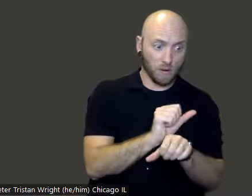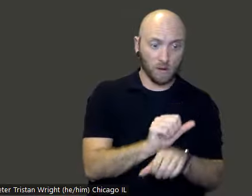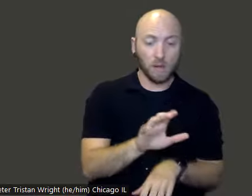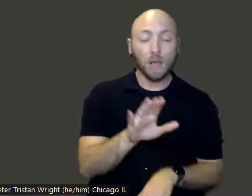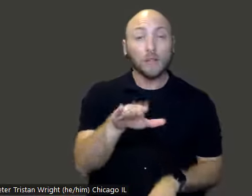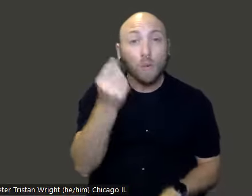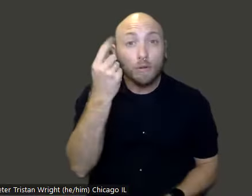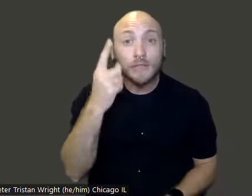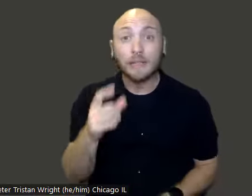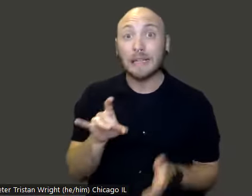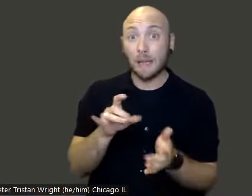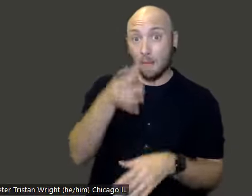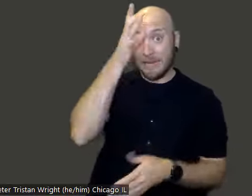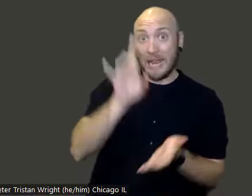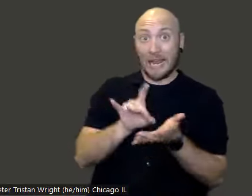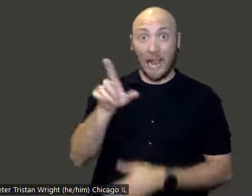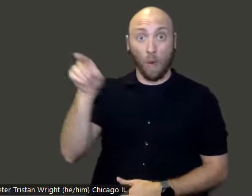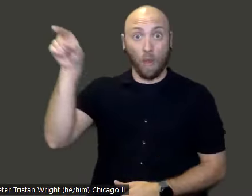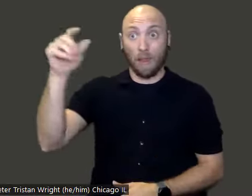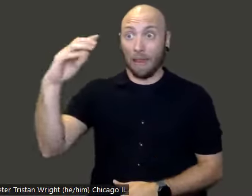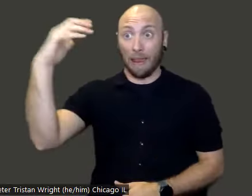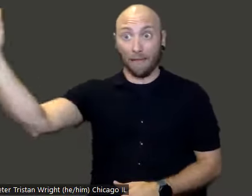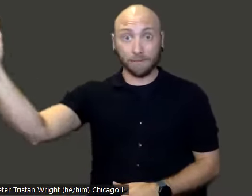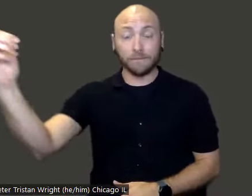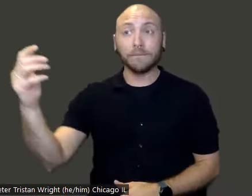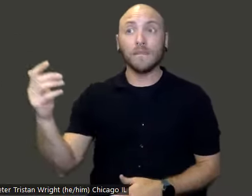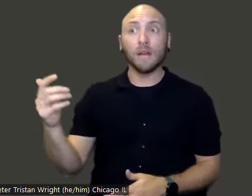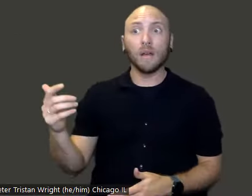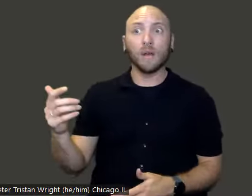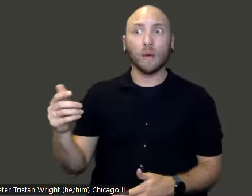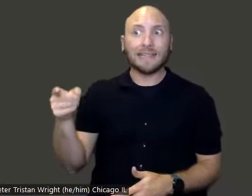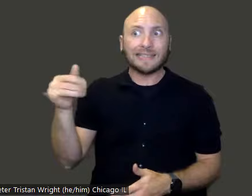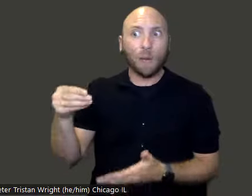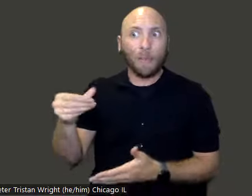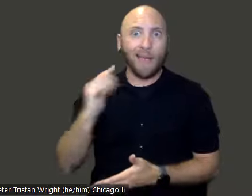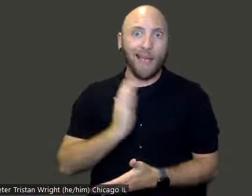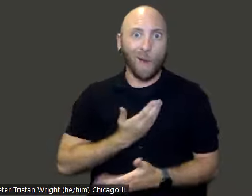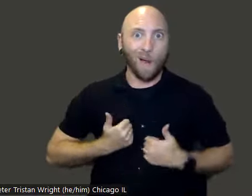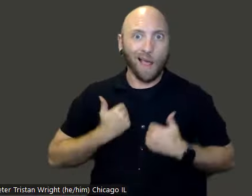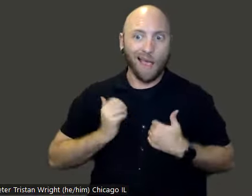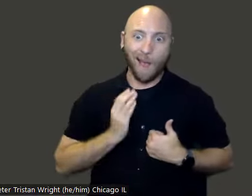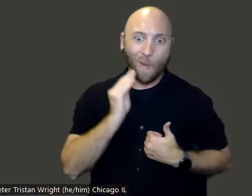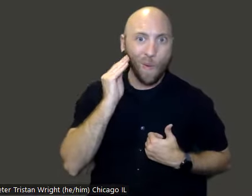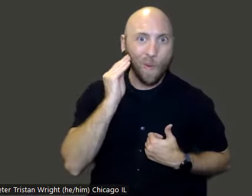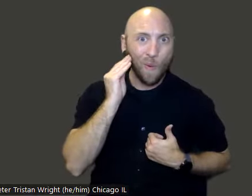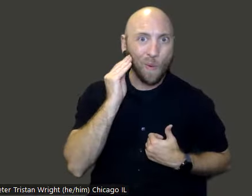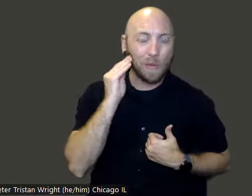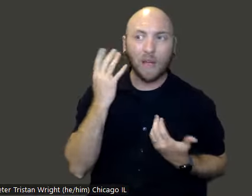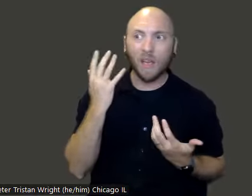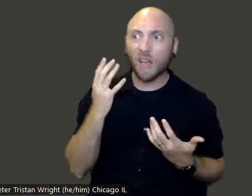the house. I don't really know where he was staying. I know he was sleeping at work a lot of the times, or he was